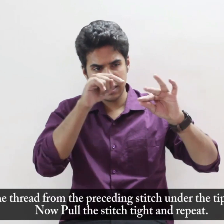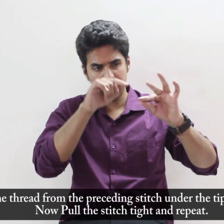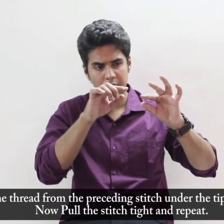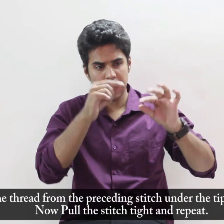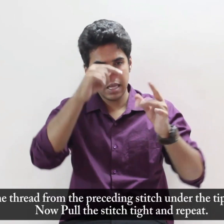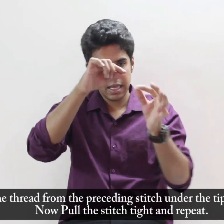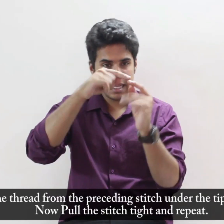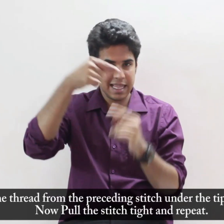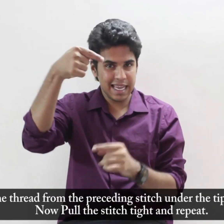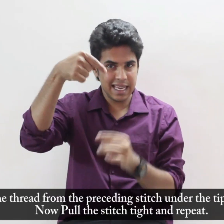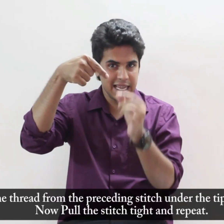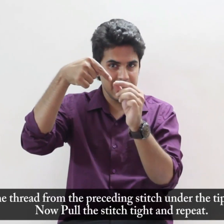and repeat.